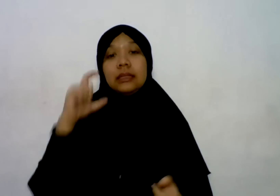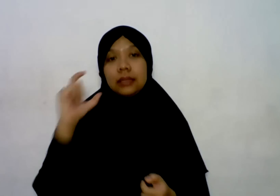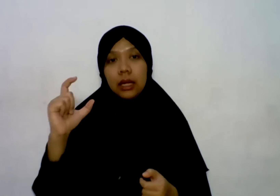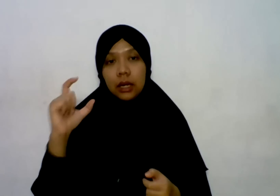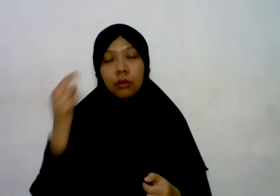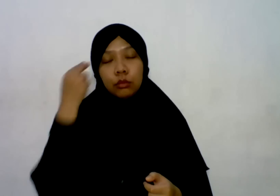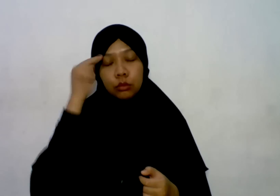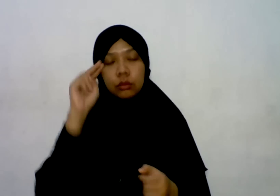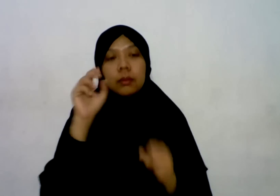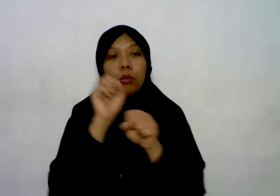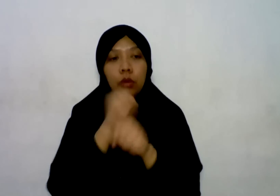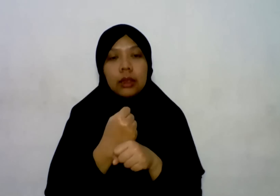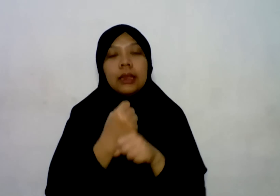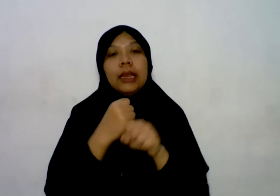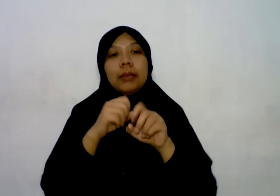in university?